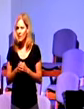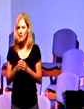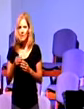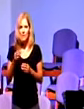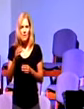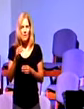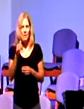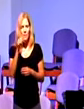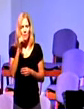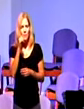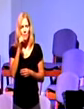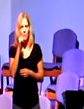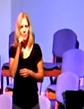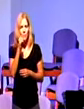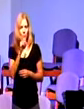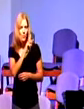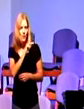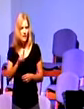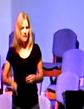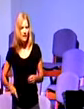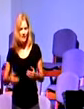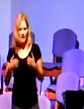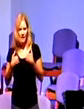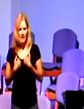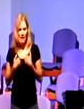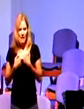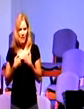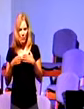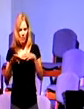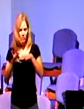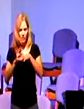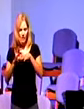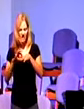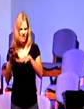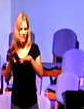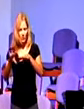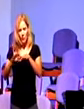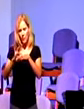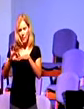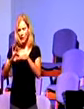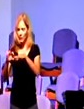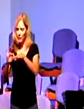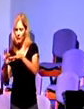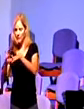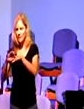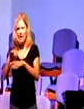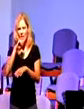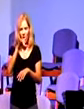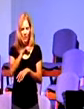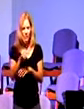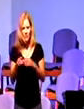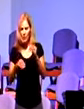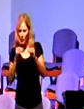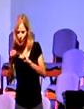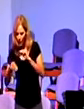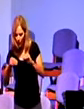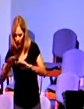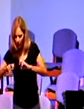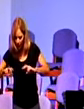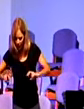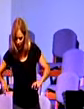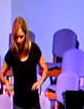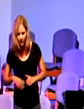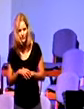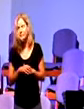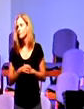princess and animal rings, and we put those on her fingers. There were like 6 of them. And she loved those as well. And we just kept going through all of the stuff that was in